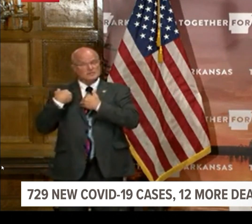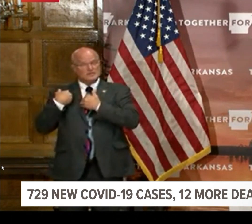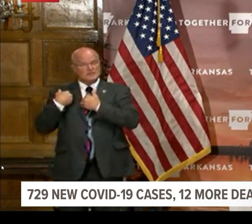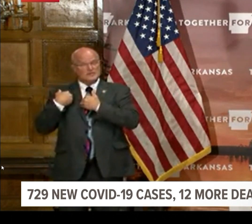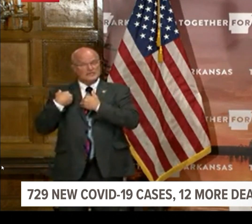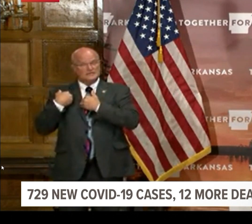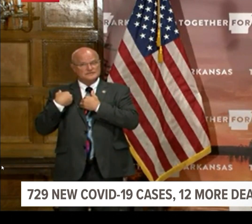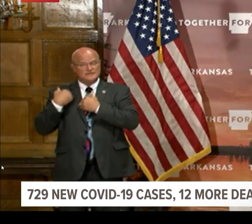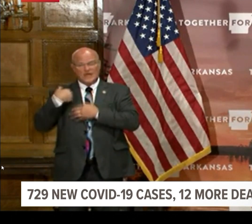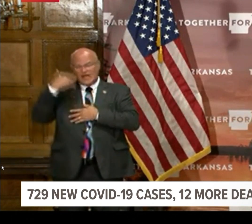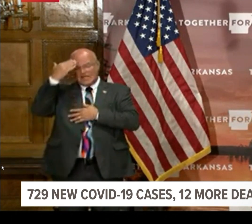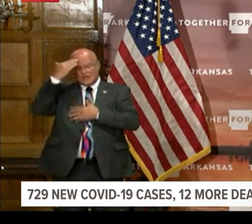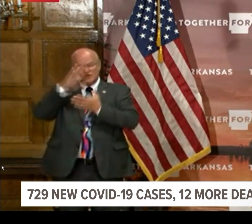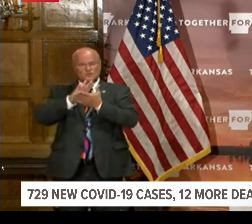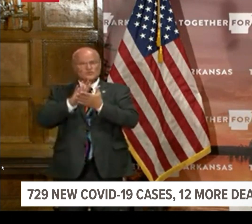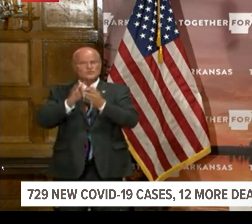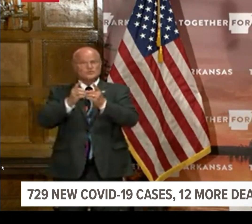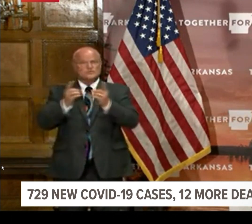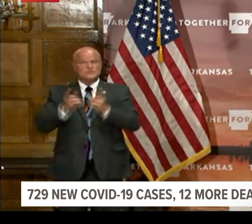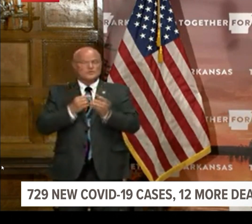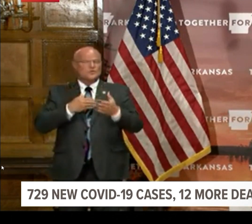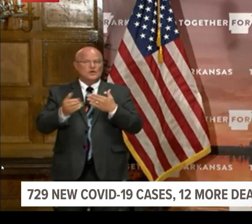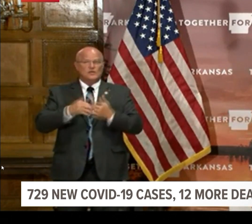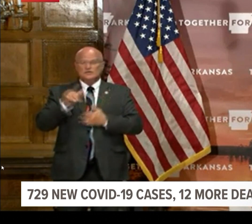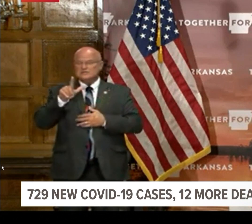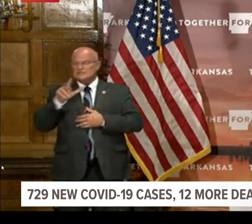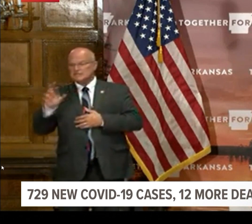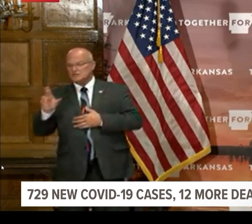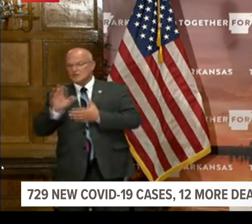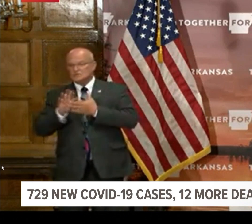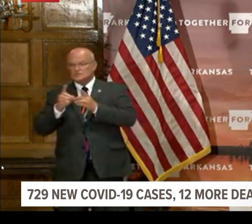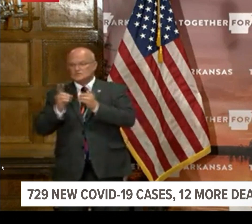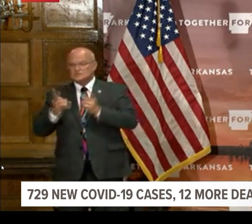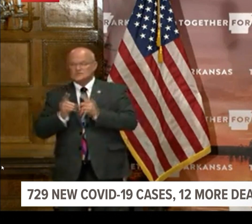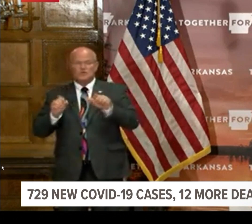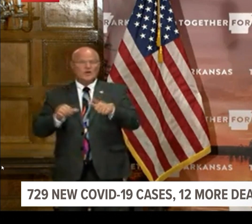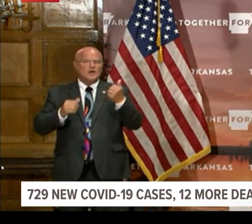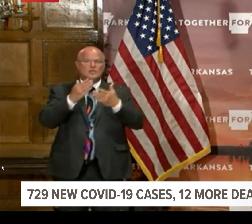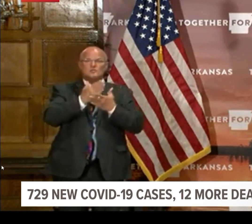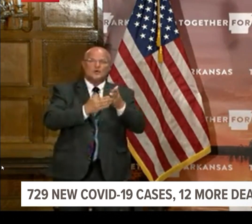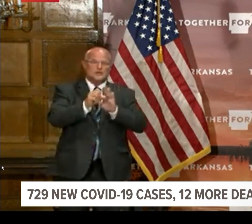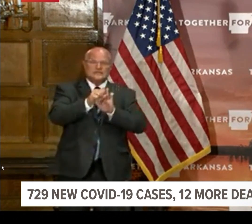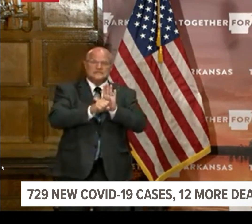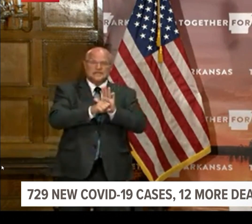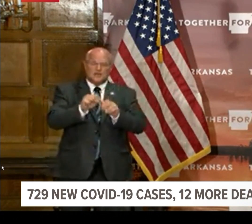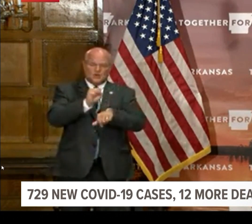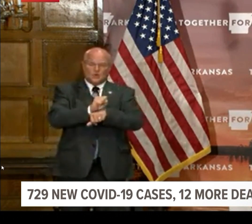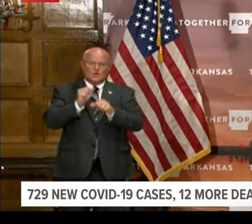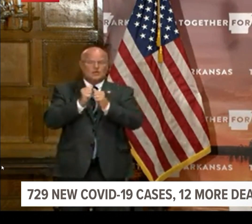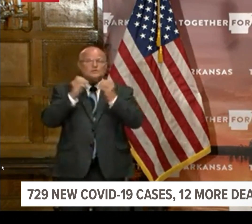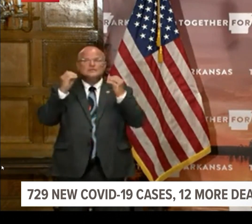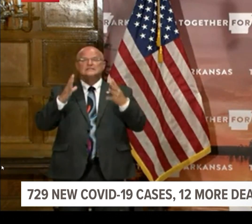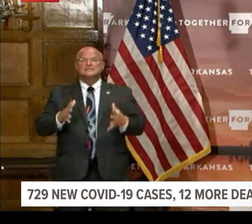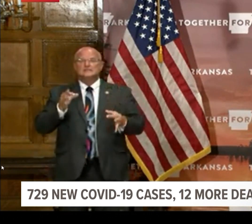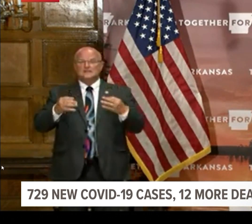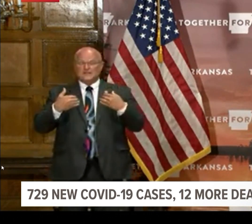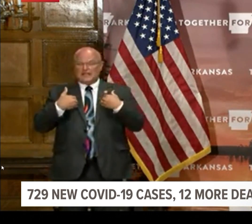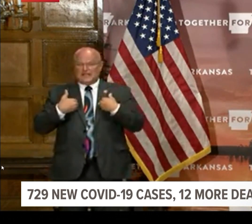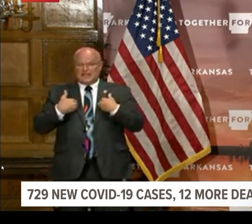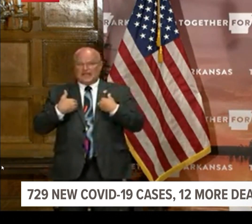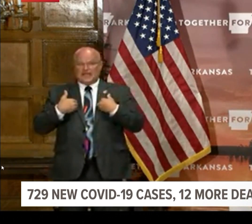responsibility. I know the school district, whether it's Little Rock or whether it's other places in the state, are working with teachers if they